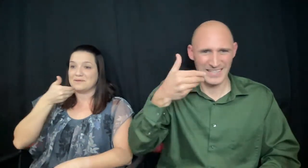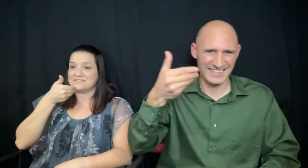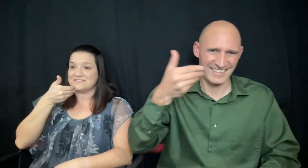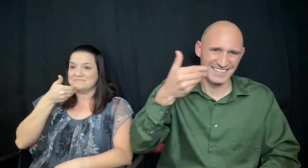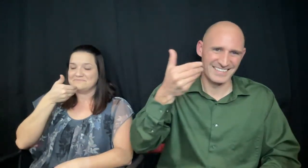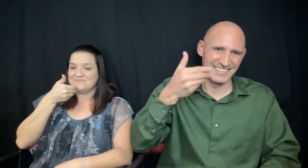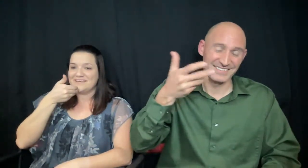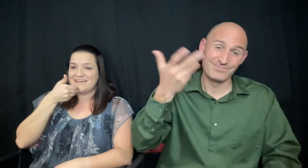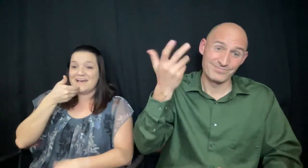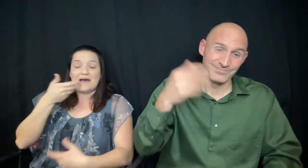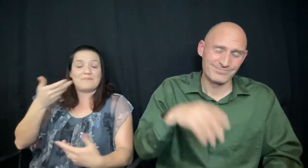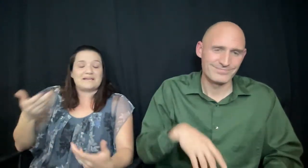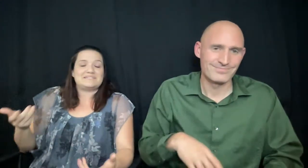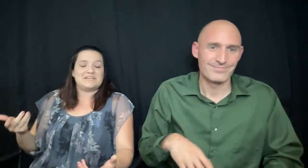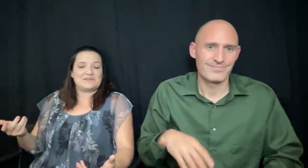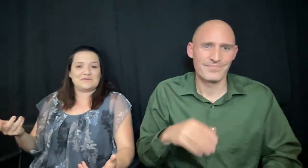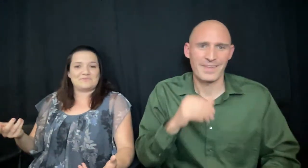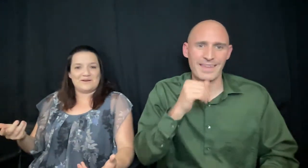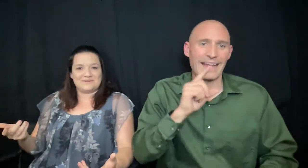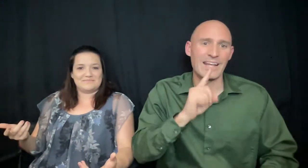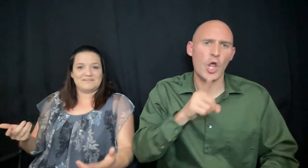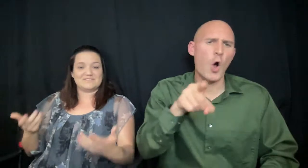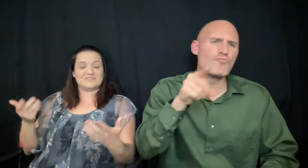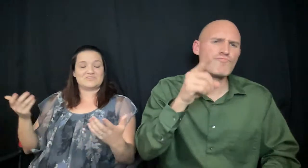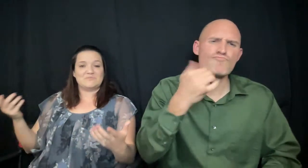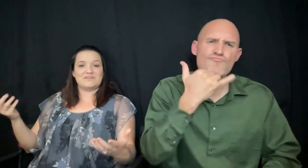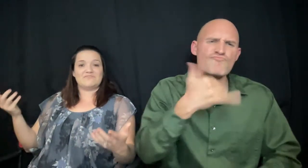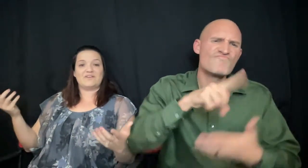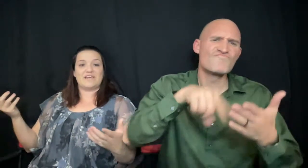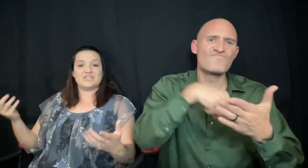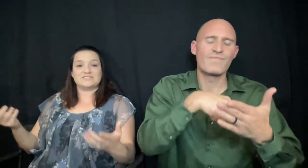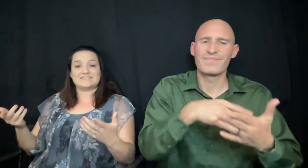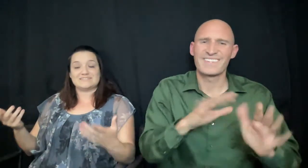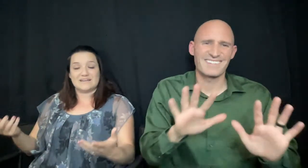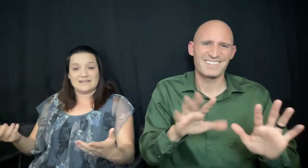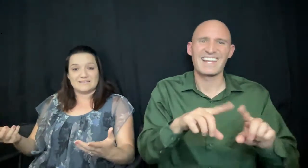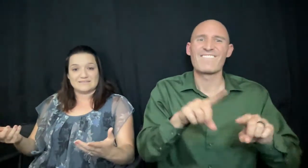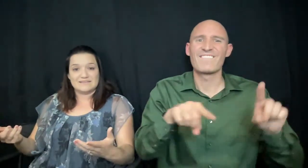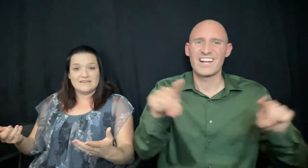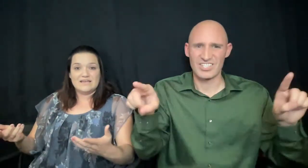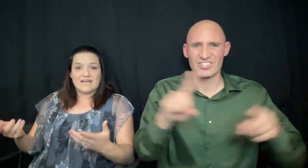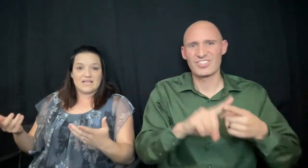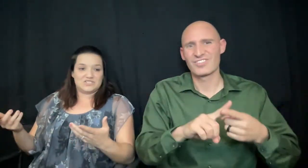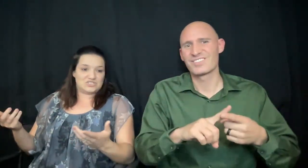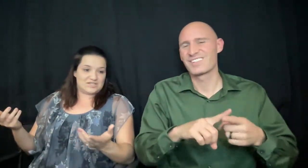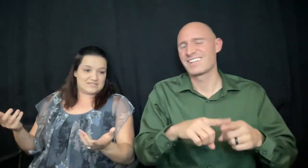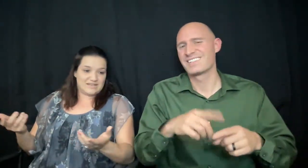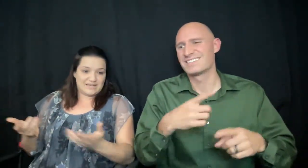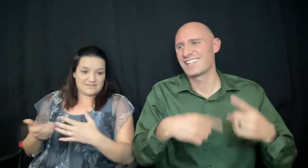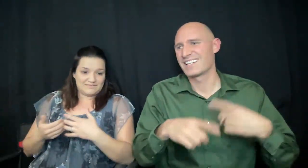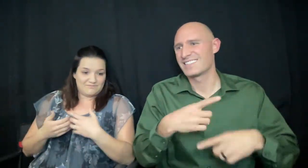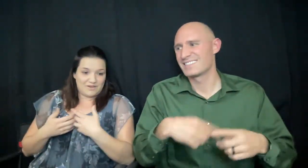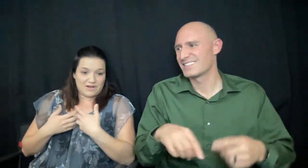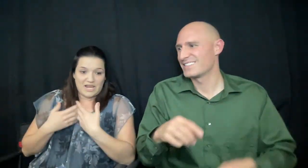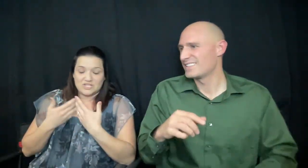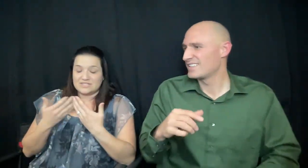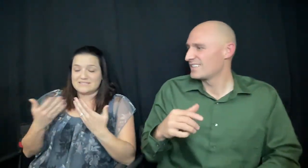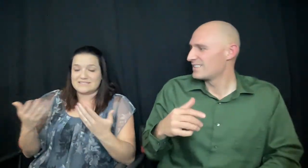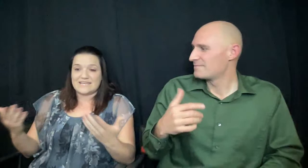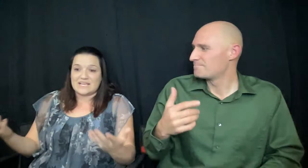pizza, I'm not going to tell you you're wrong because there are so many variations to signs. It's just like variations in the